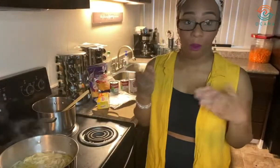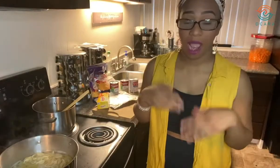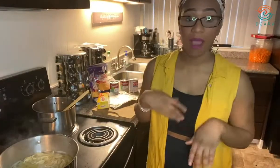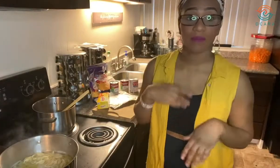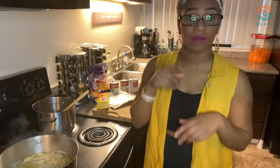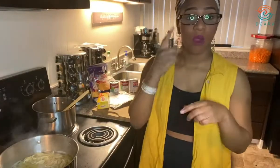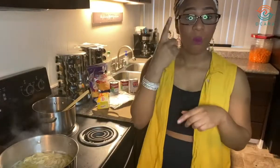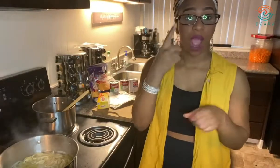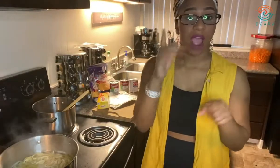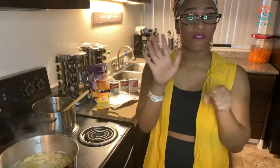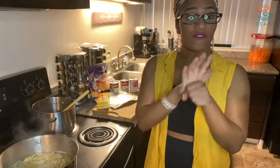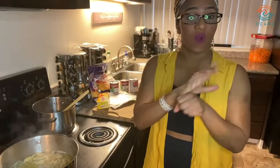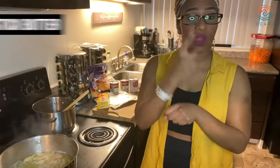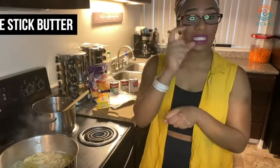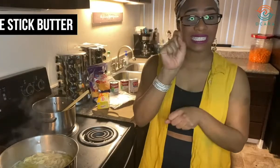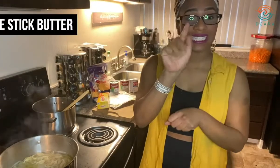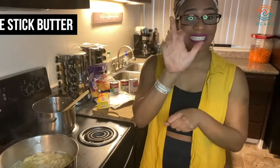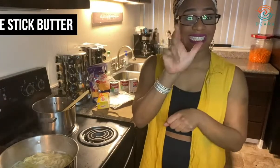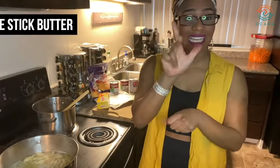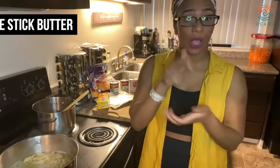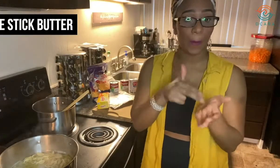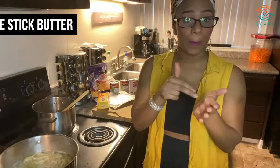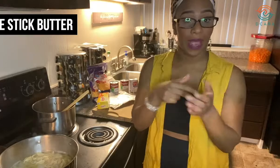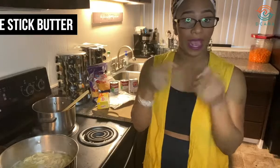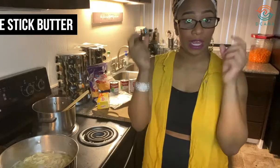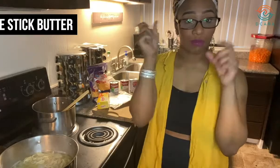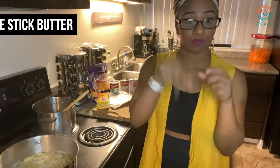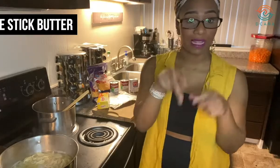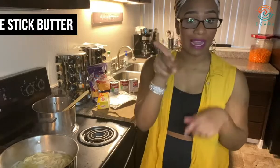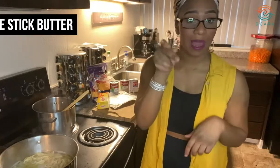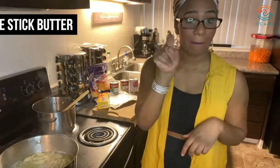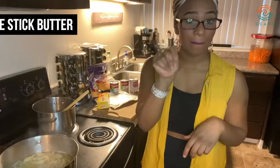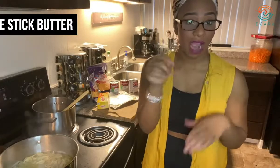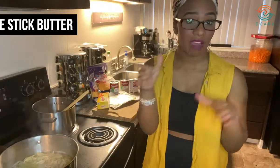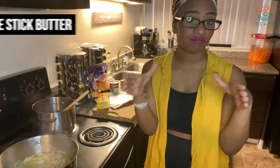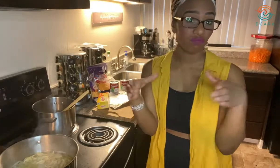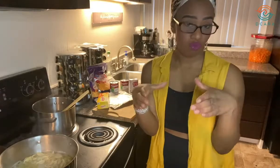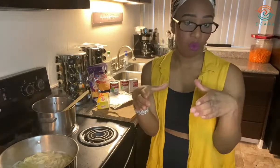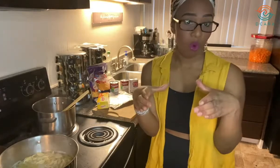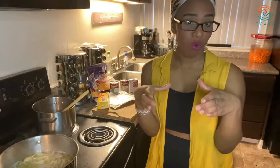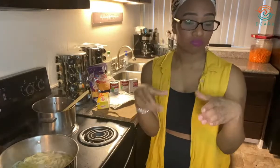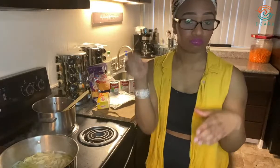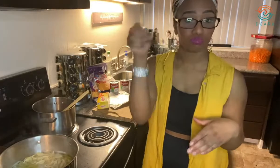The third step is going to be adding 1 stick of butter to a small pot.